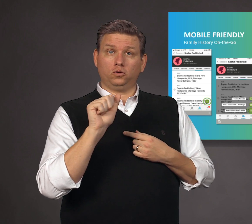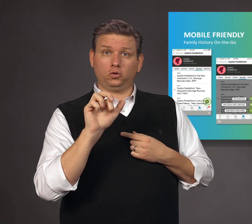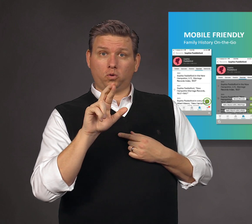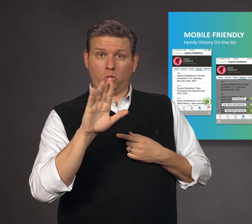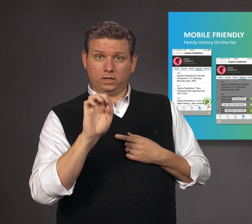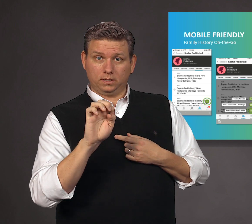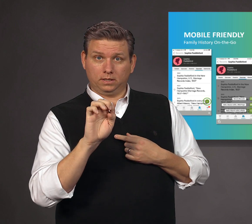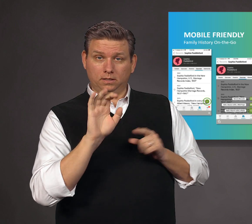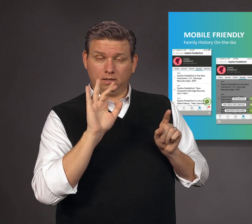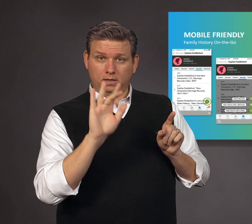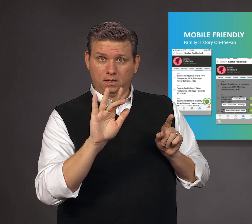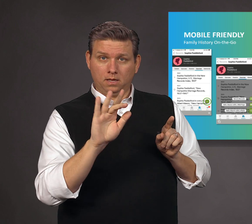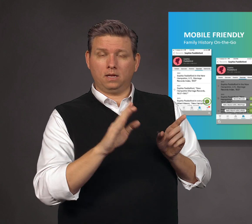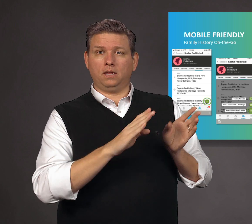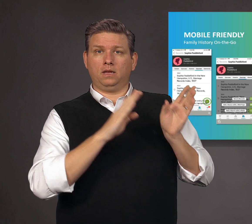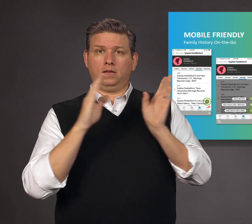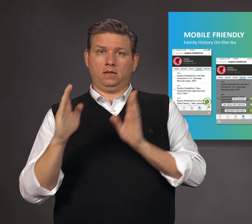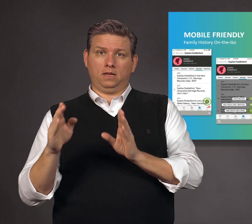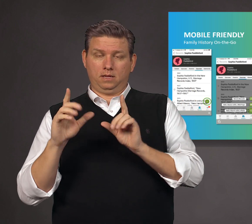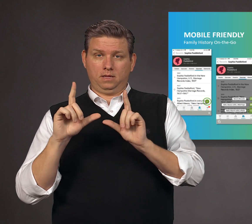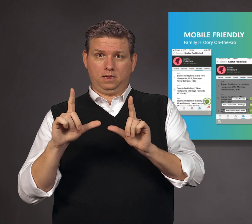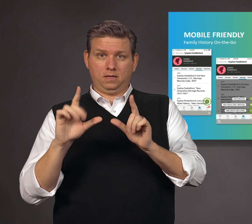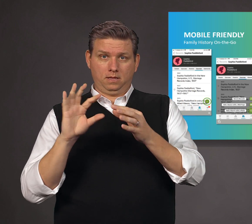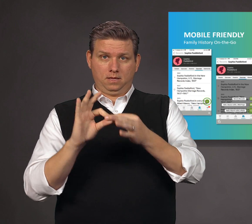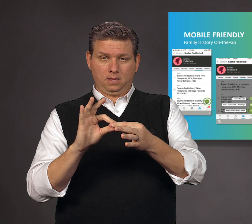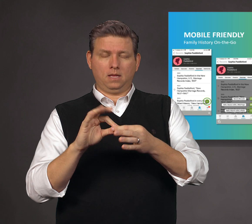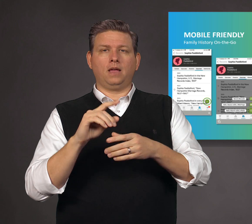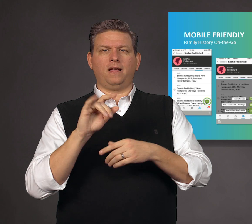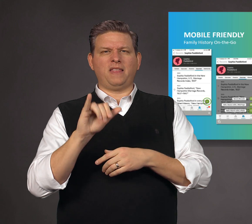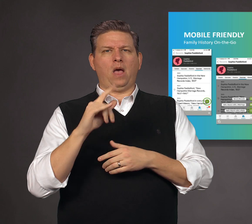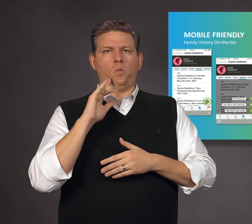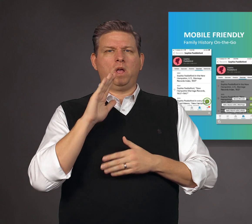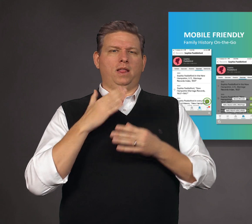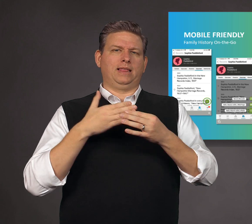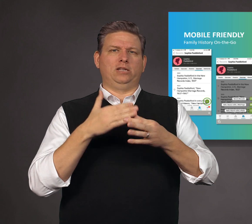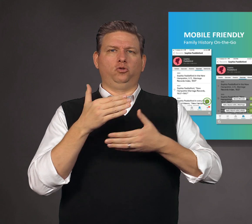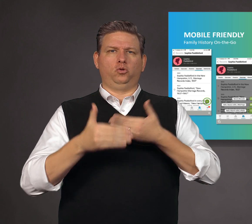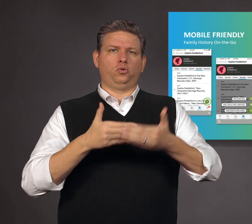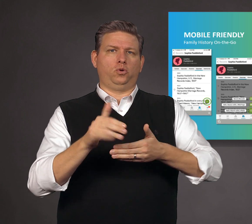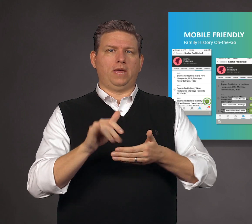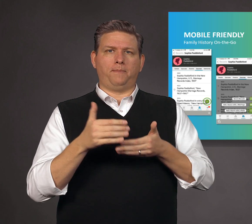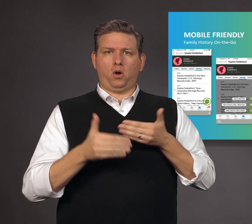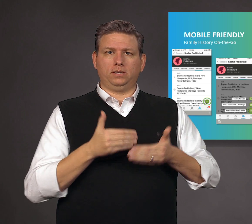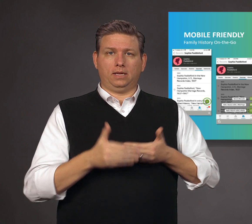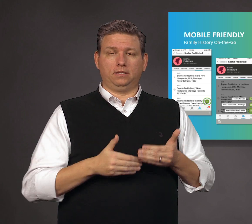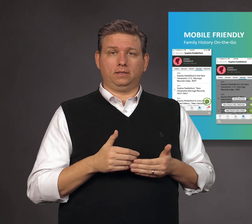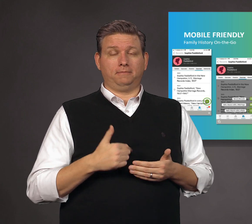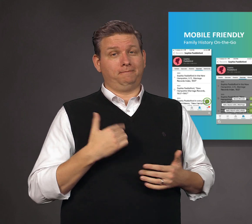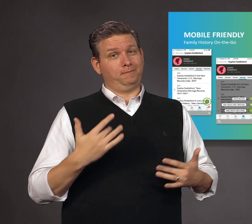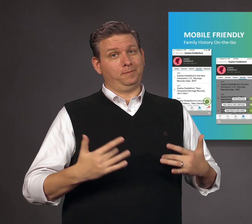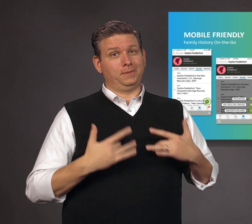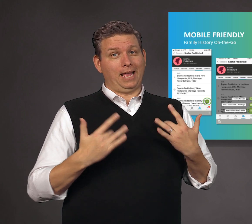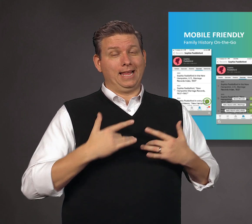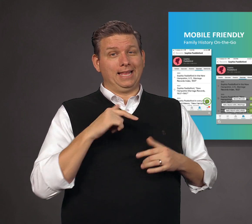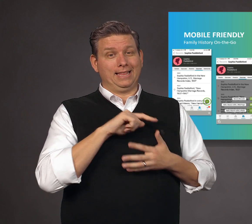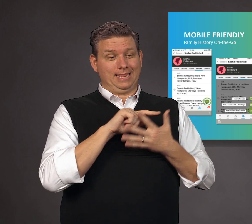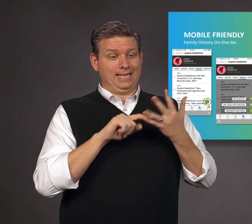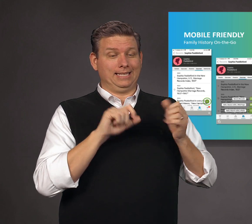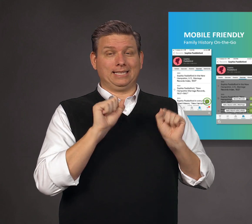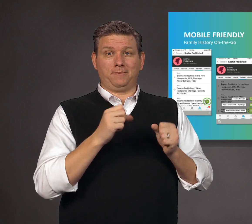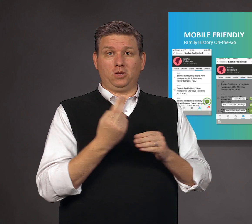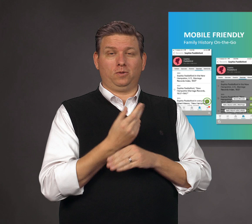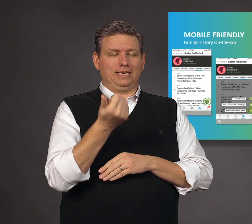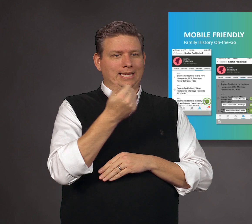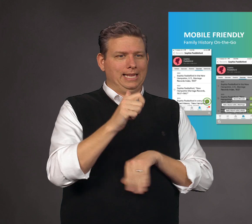tap the plus icon. The Family Tree app will walk you through the process. I'm so excited that these methods can be used anytime